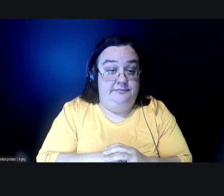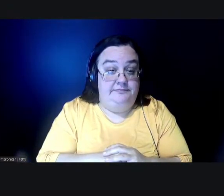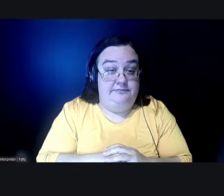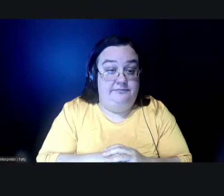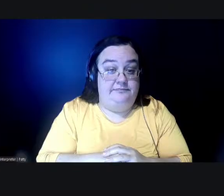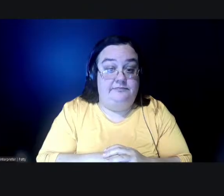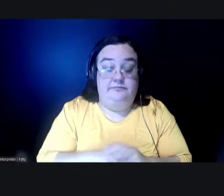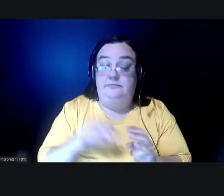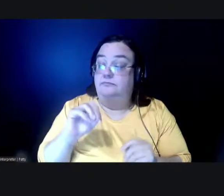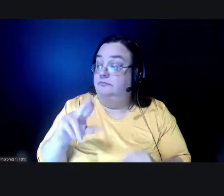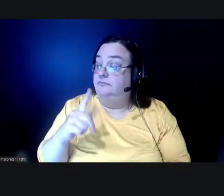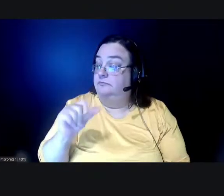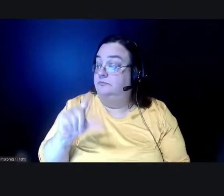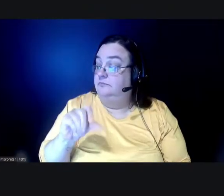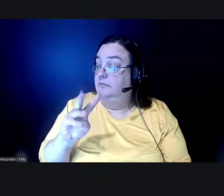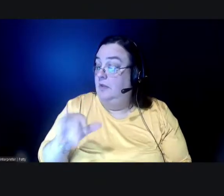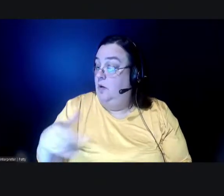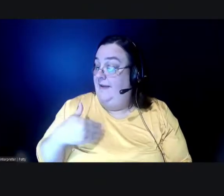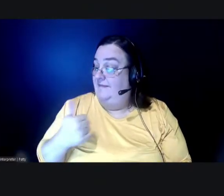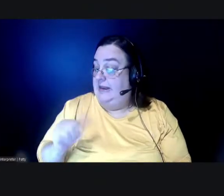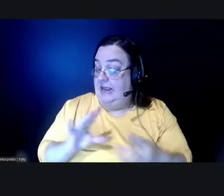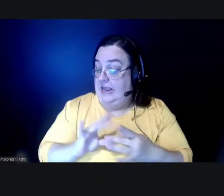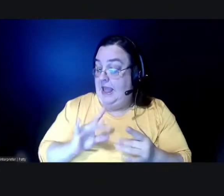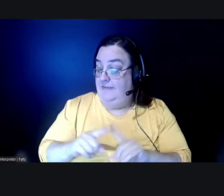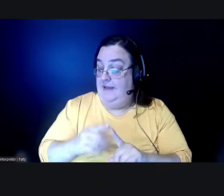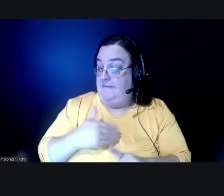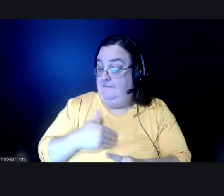Mr. Galloway, did you have any comment as a member of the council?